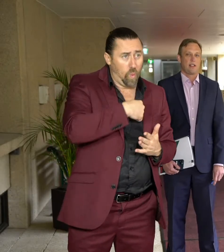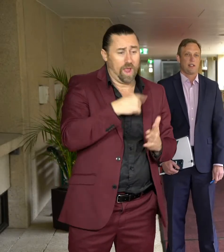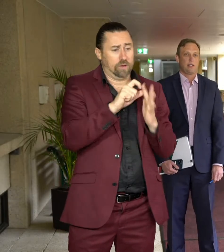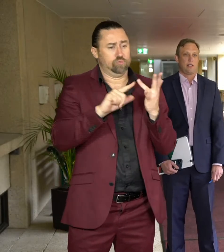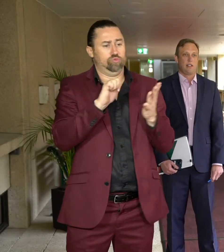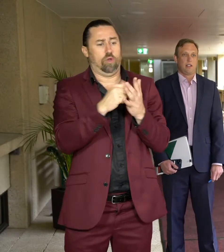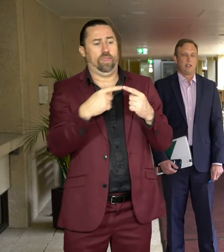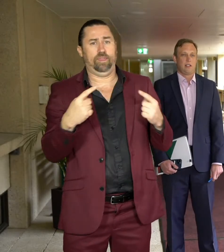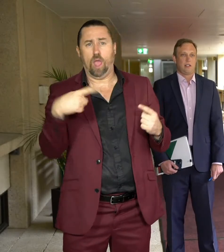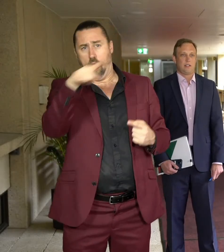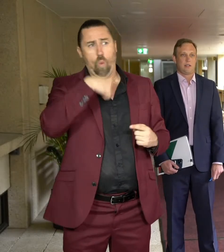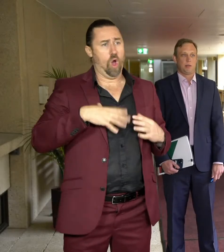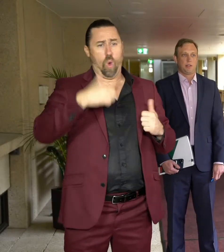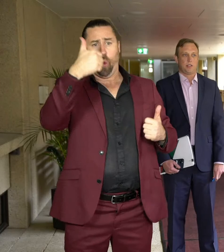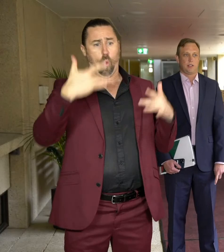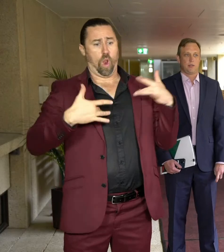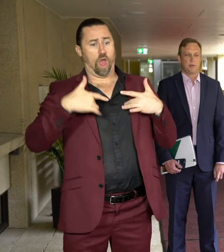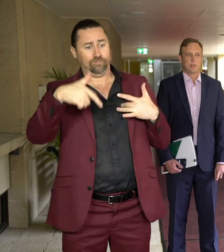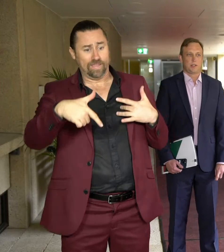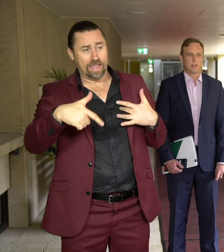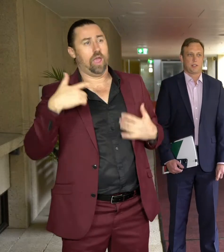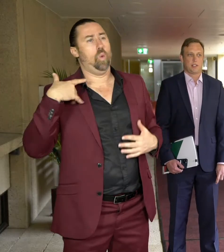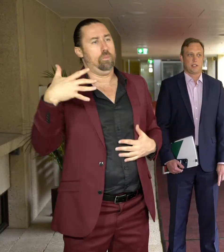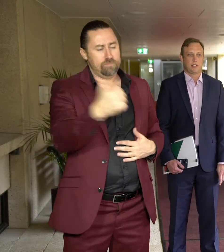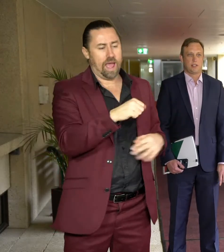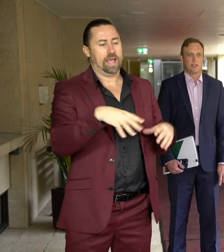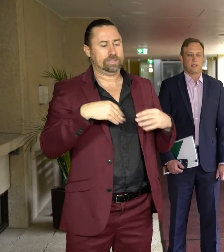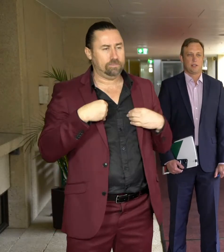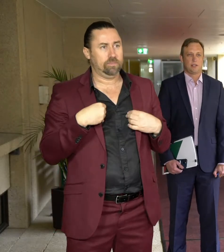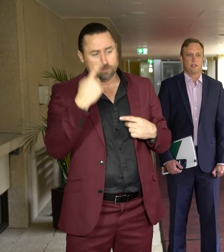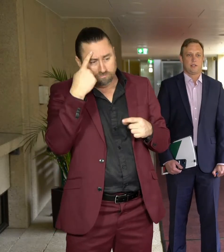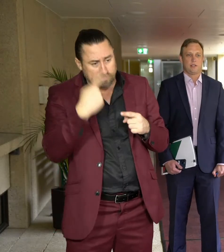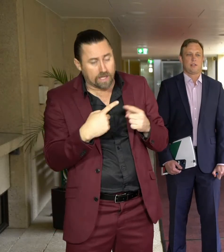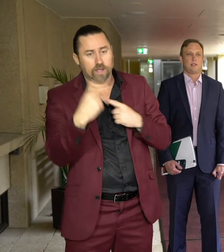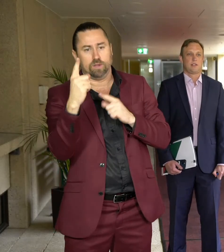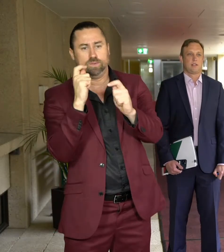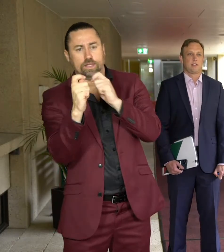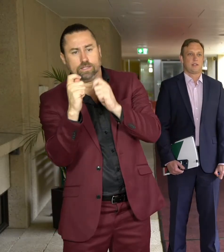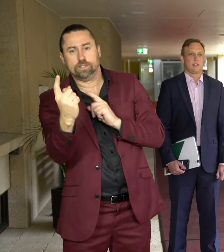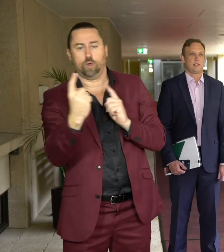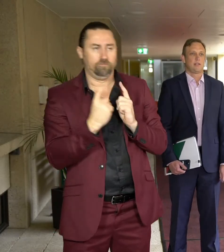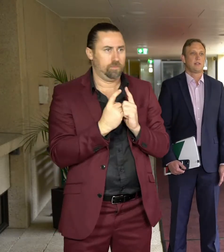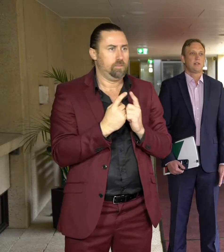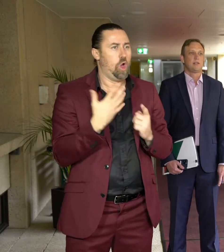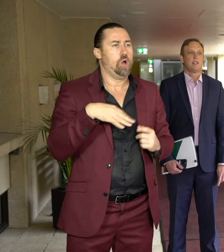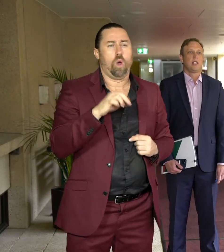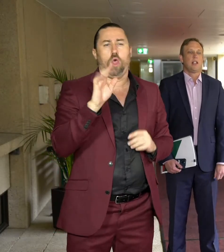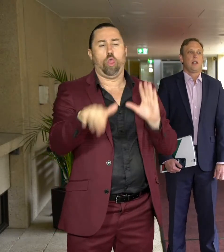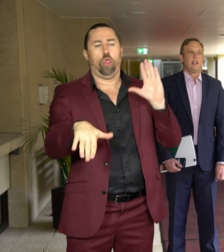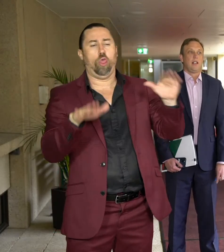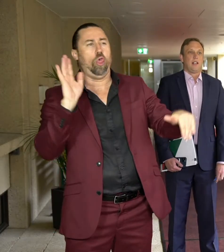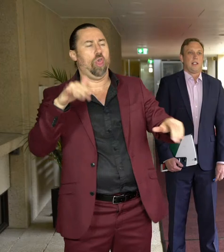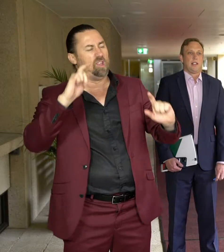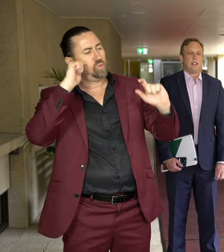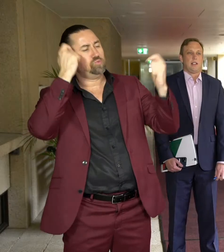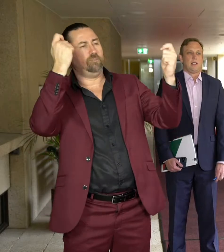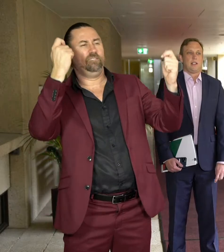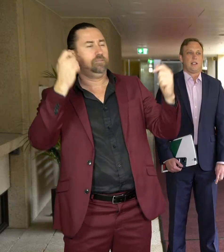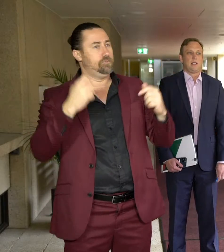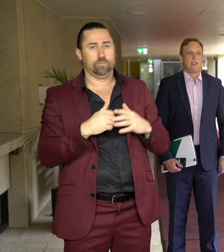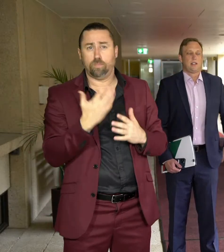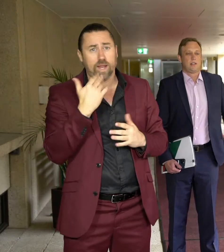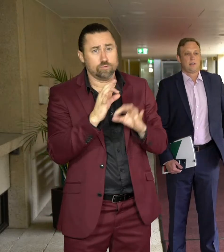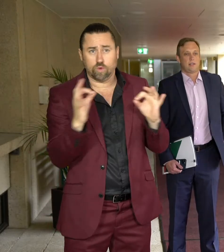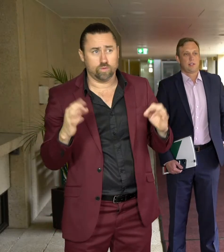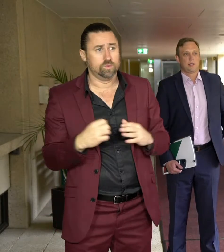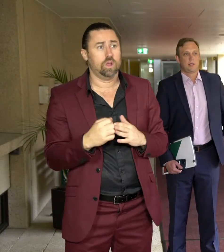ourselves and by our community by getting those tests done. So we want to see our testing levels stay high. I also want to congratulate all